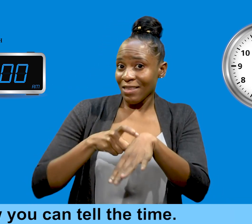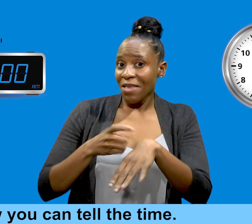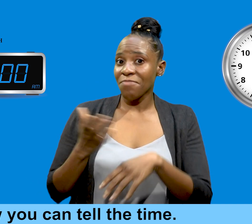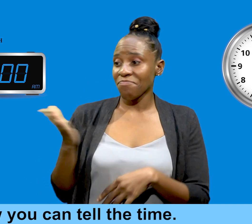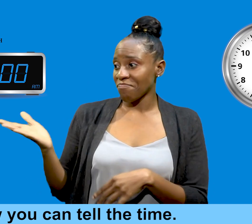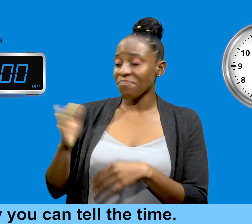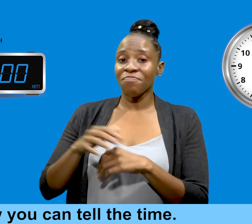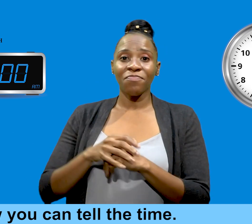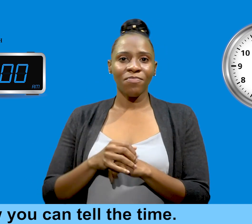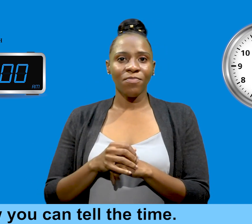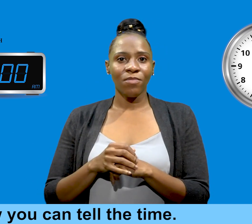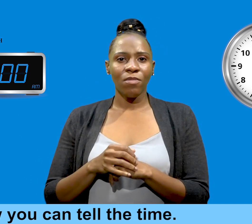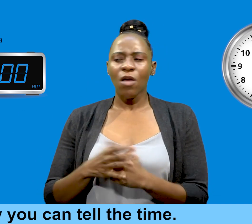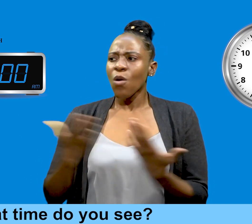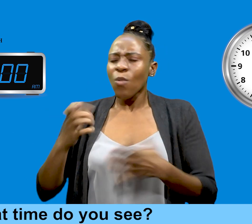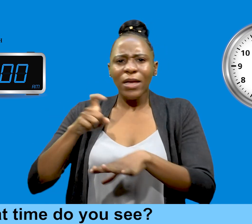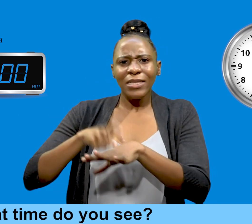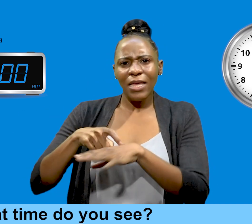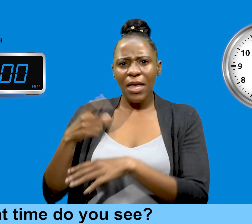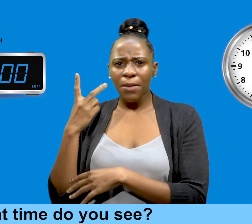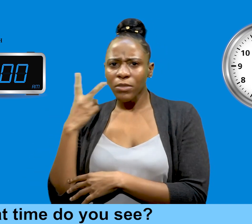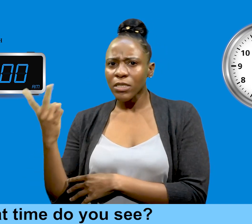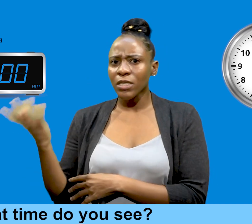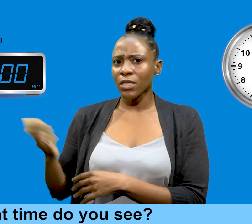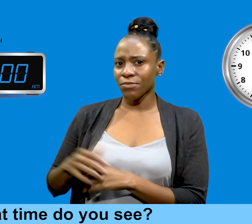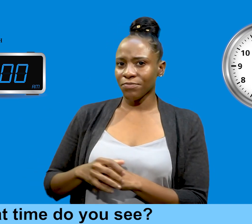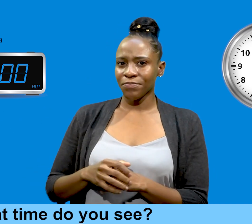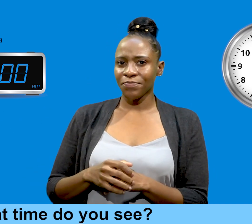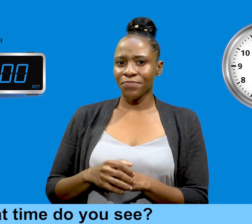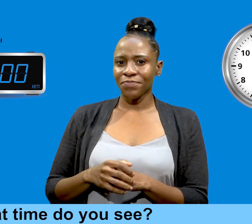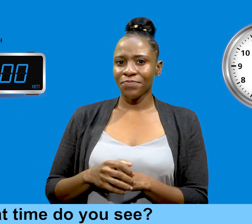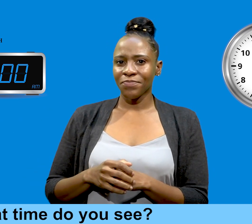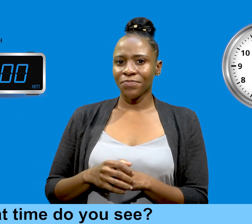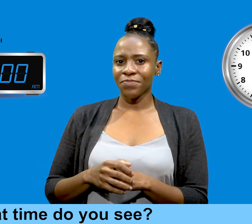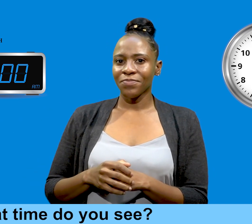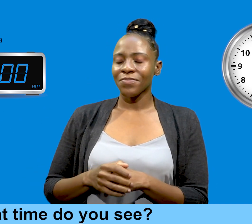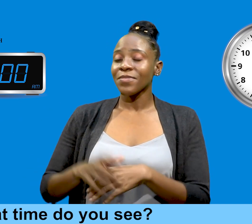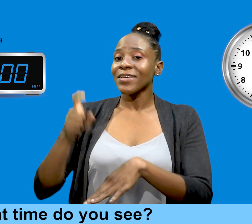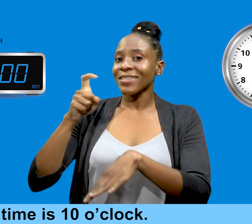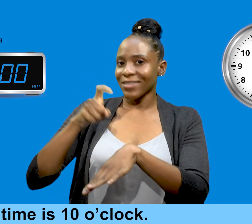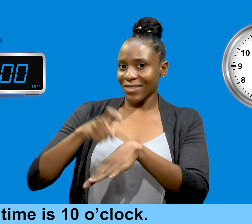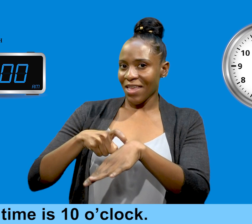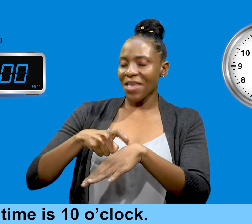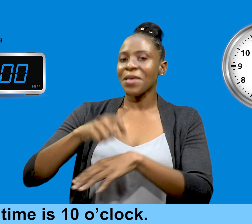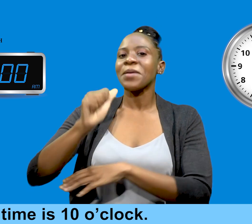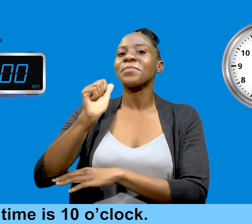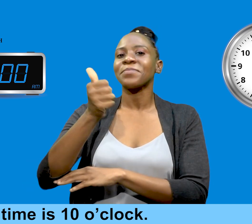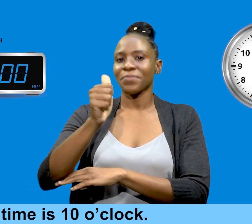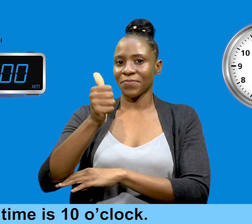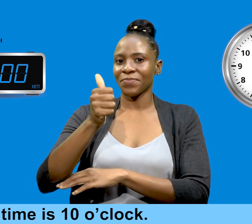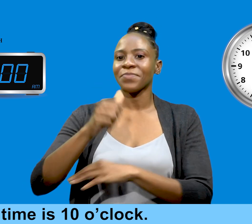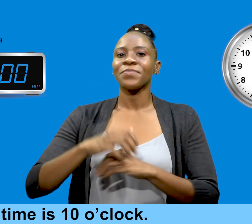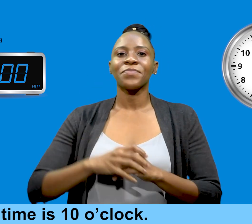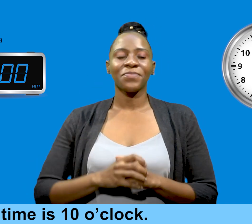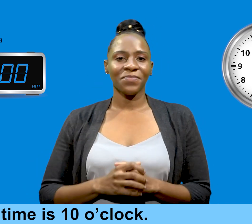Now you can tell the time. What time do you see? The time is 10